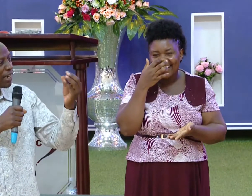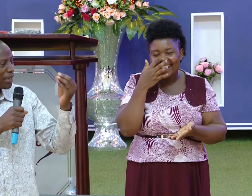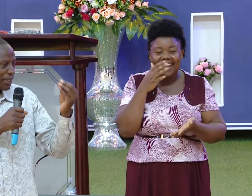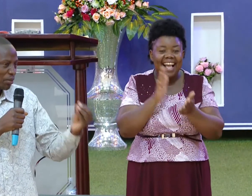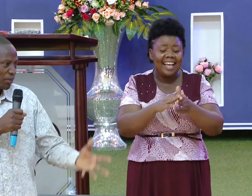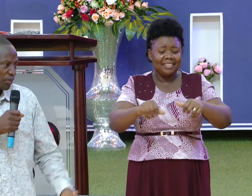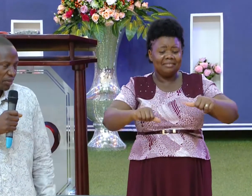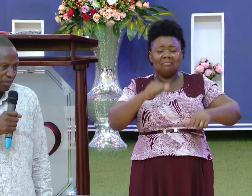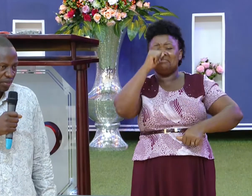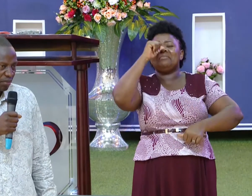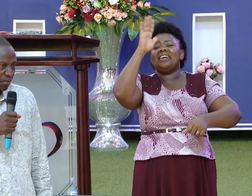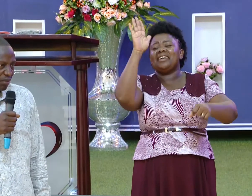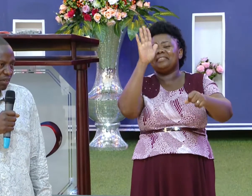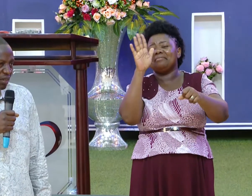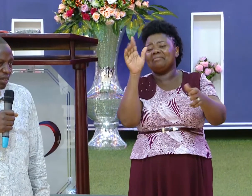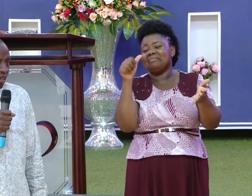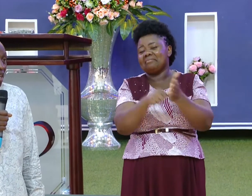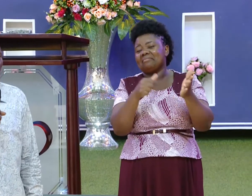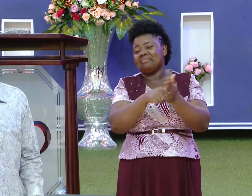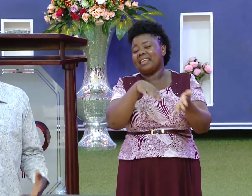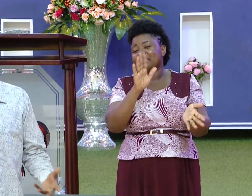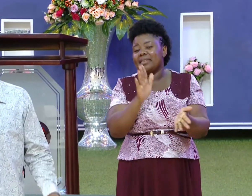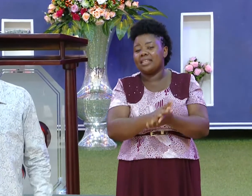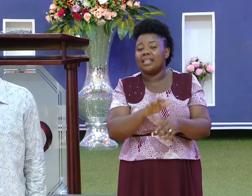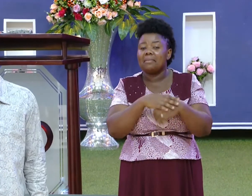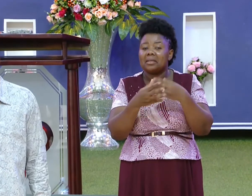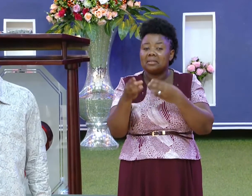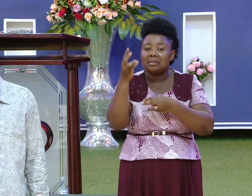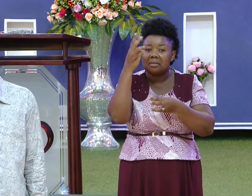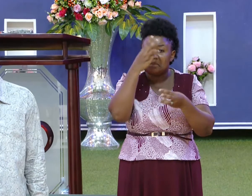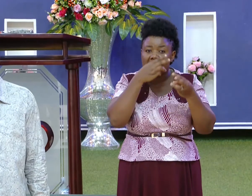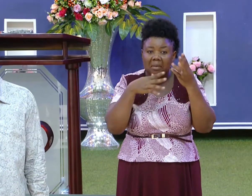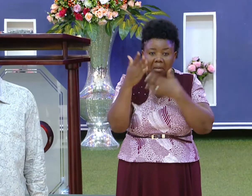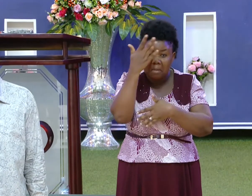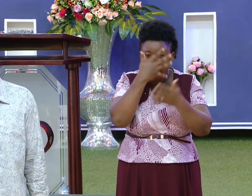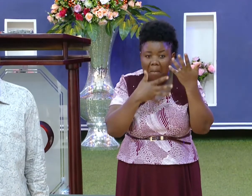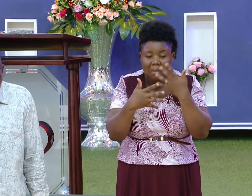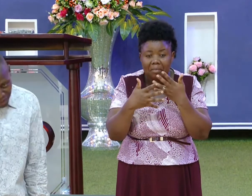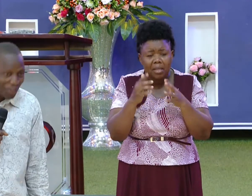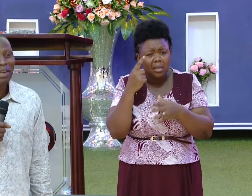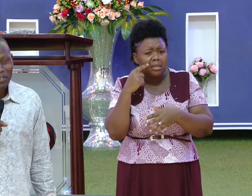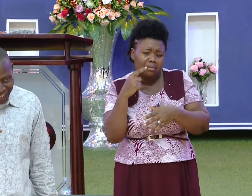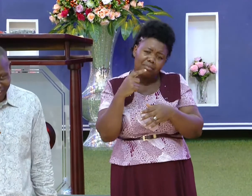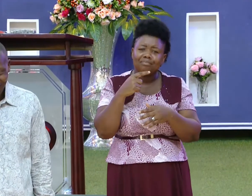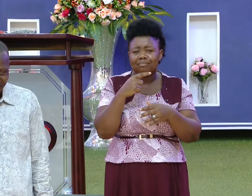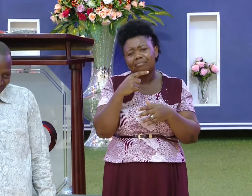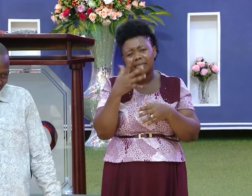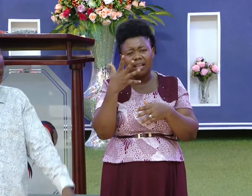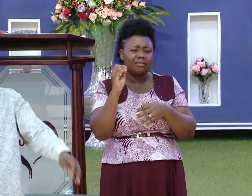And you know, pride is bad. It ashames you.